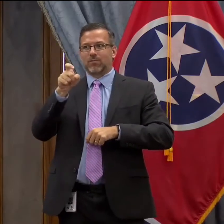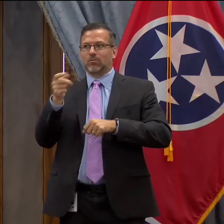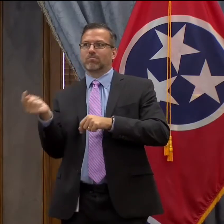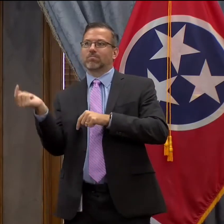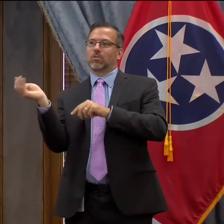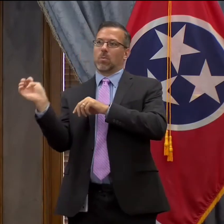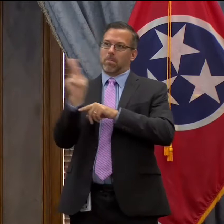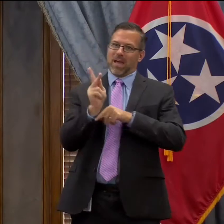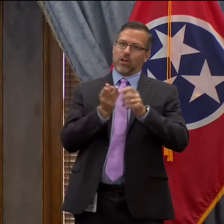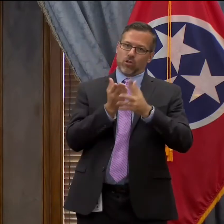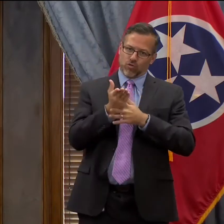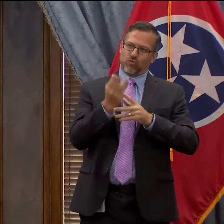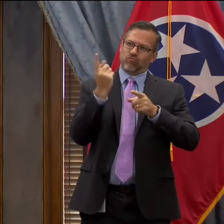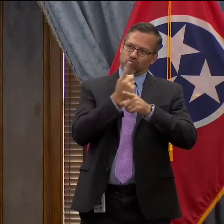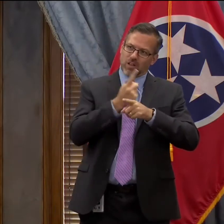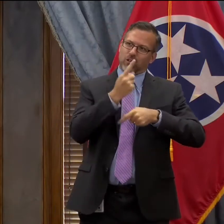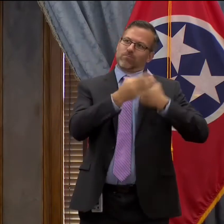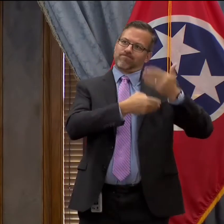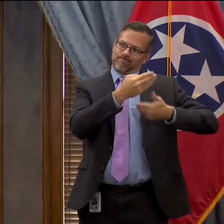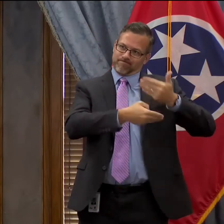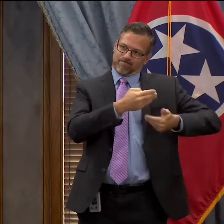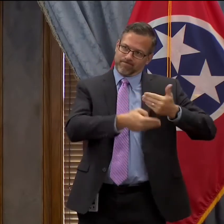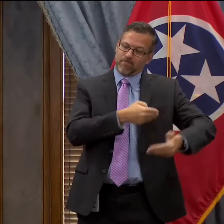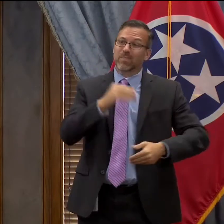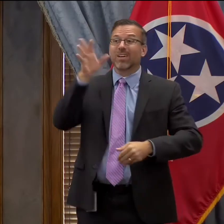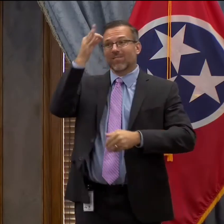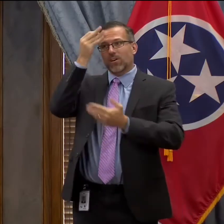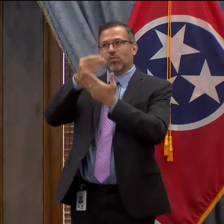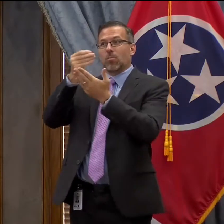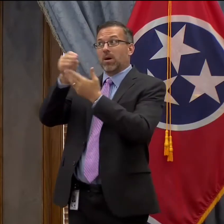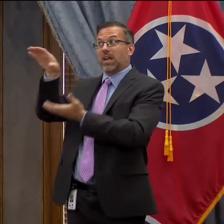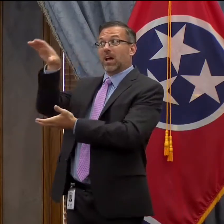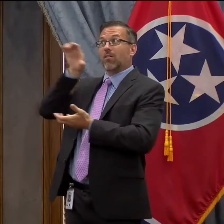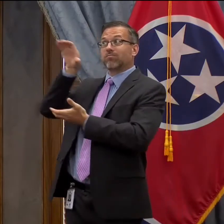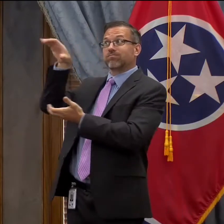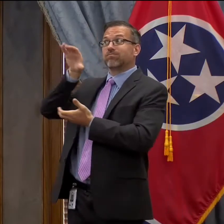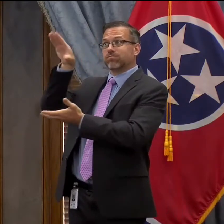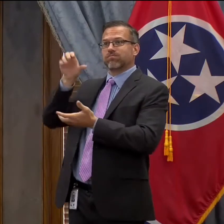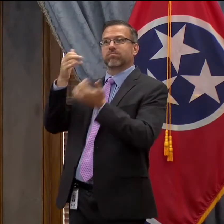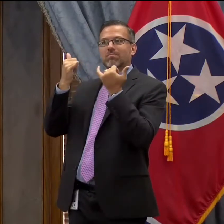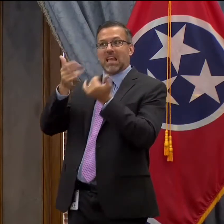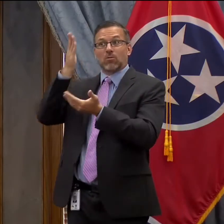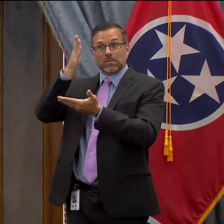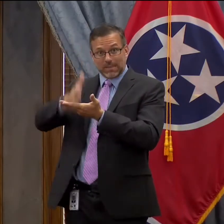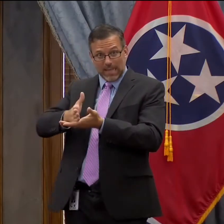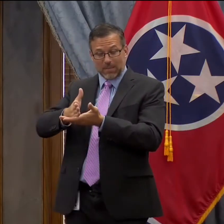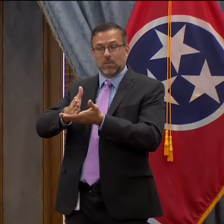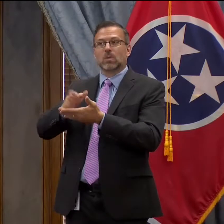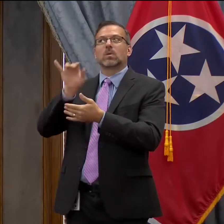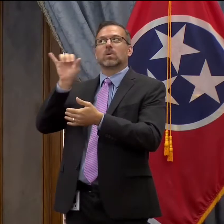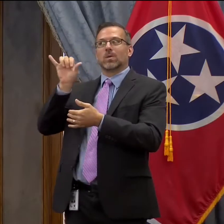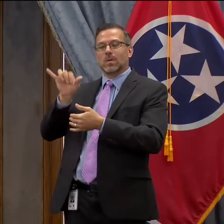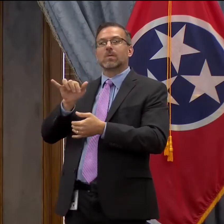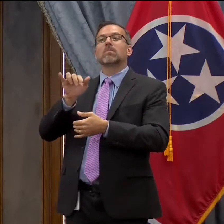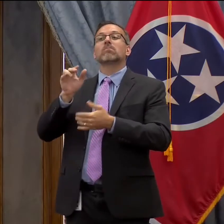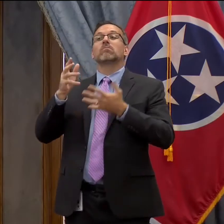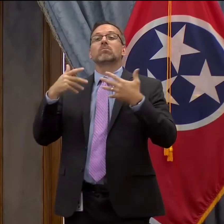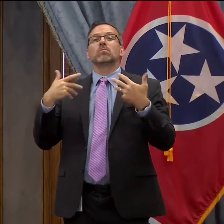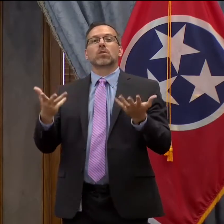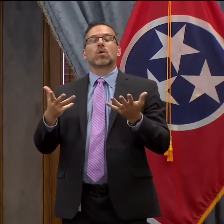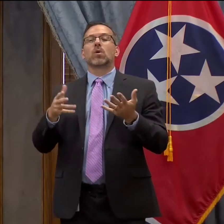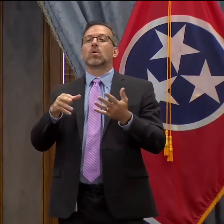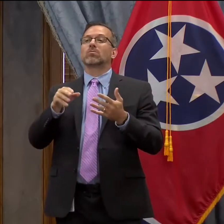the state's $275 payment continues, those work